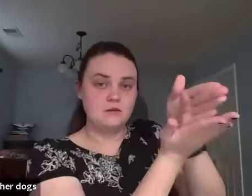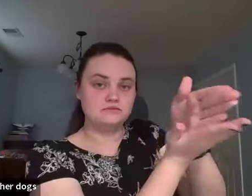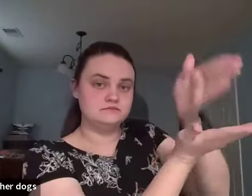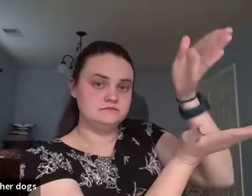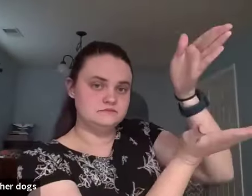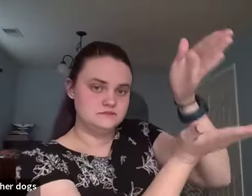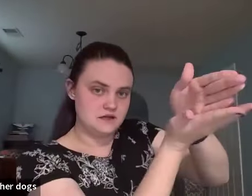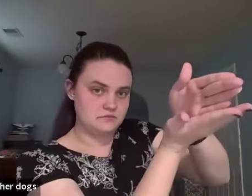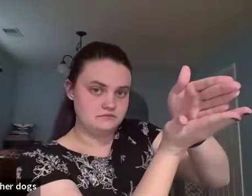Stop. Stop.